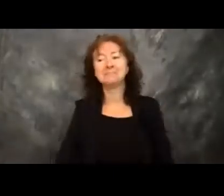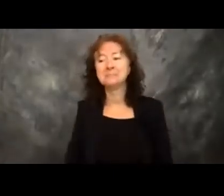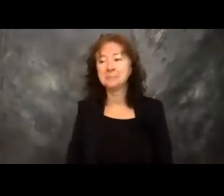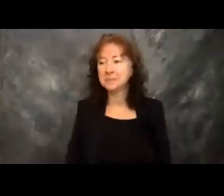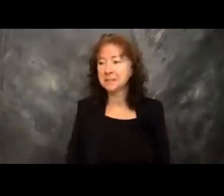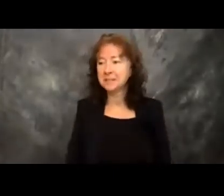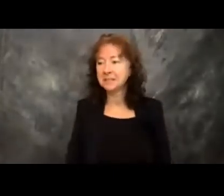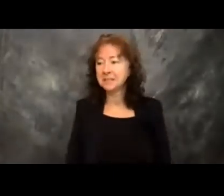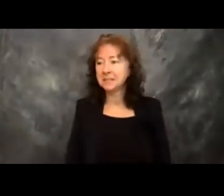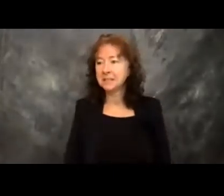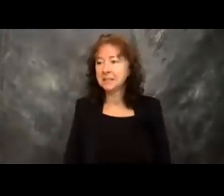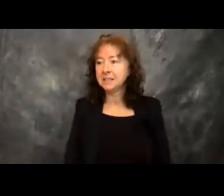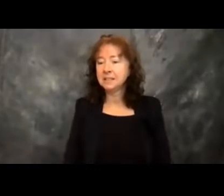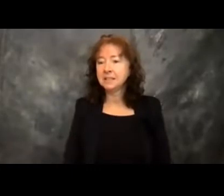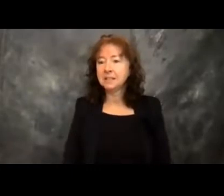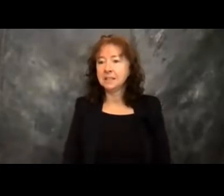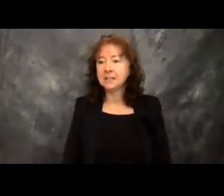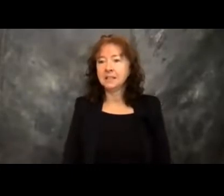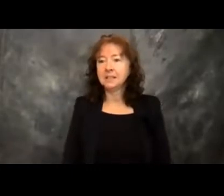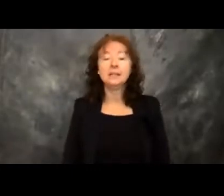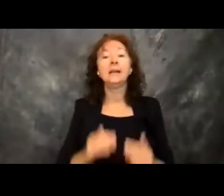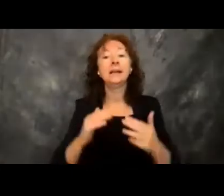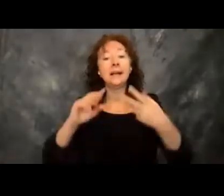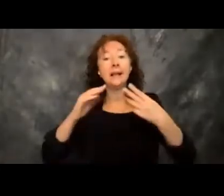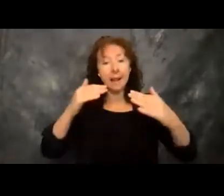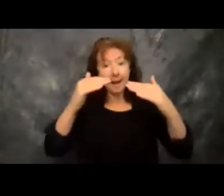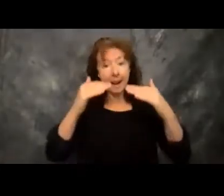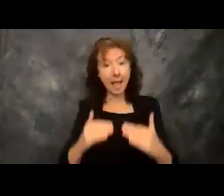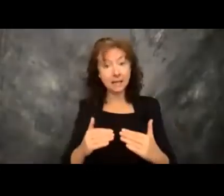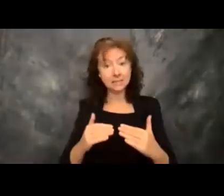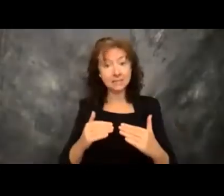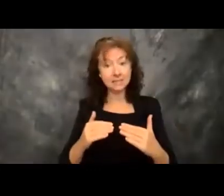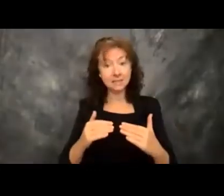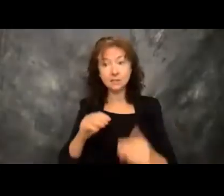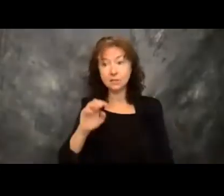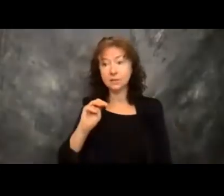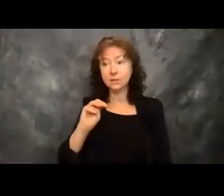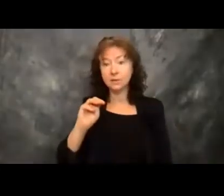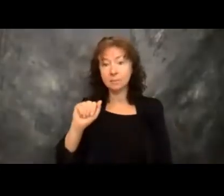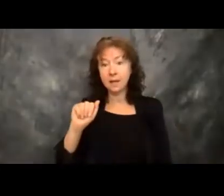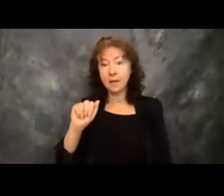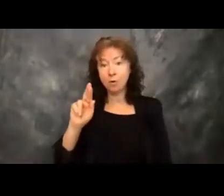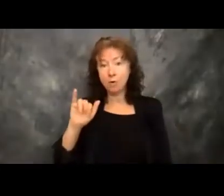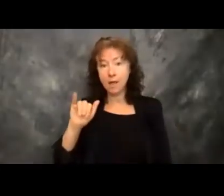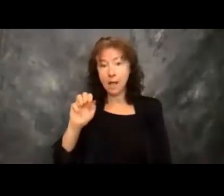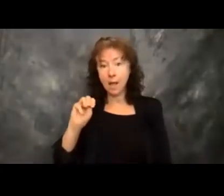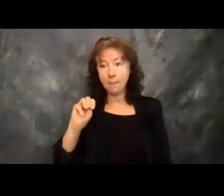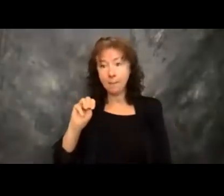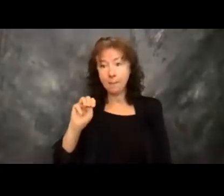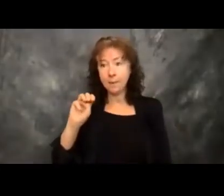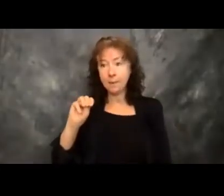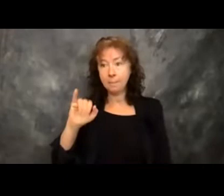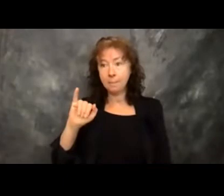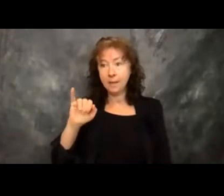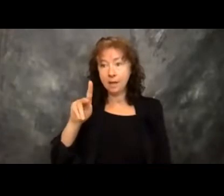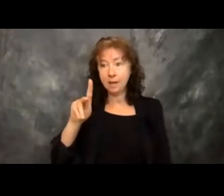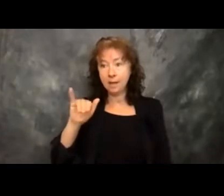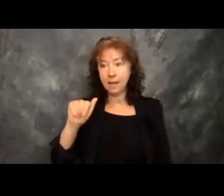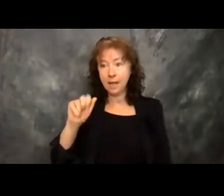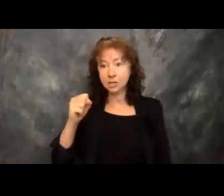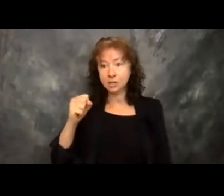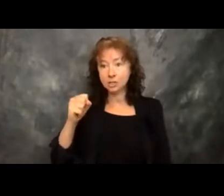Okay. I next then hand the word to Mariam Mikiashvili from the School for the Blind in Georgia.